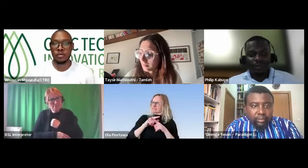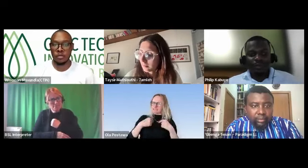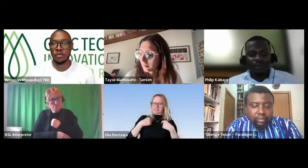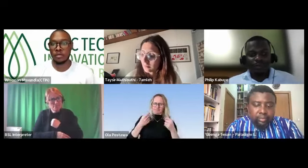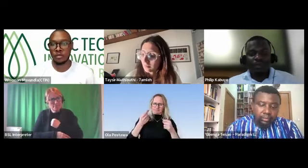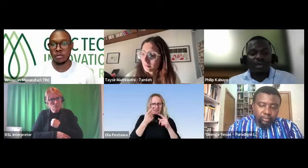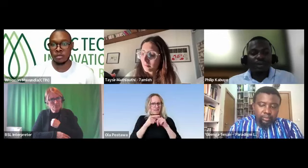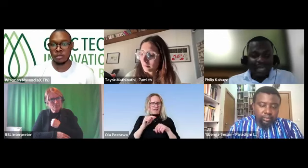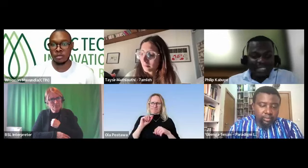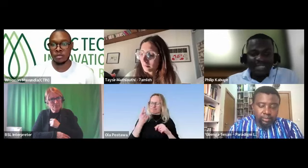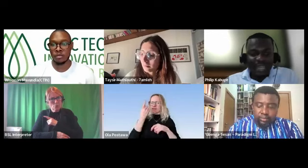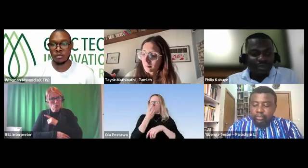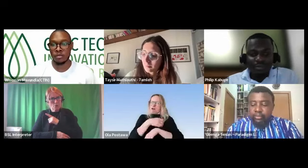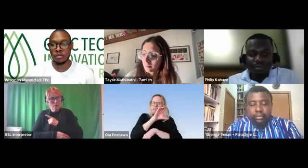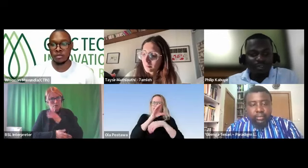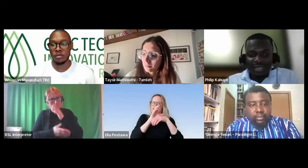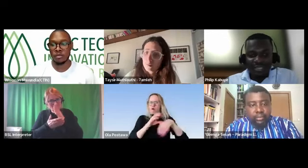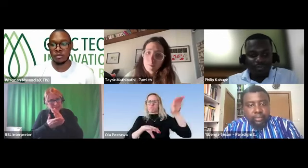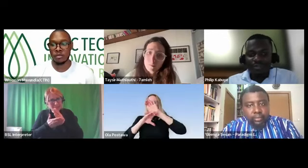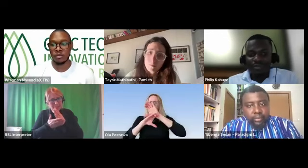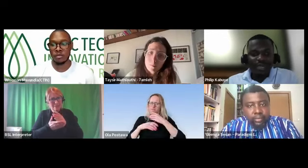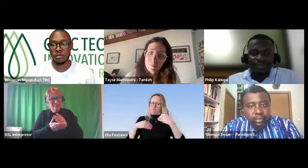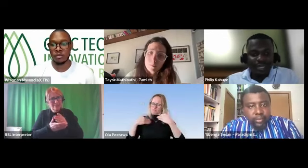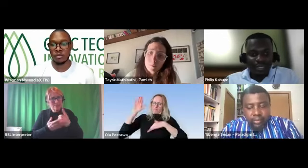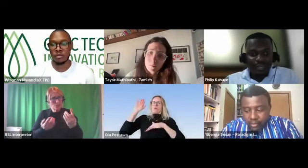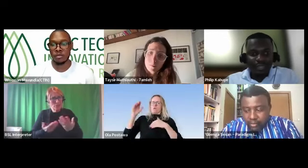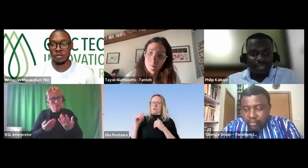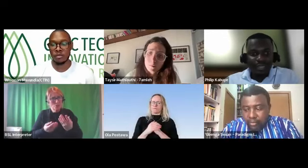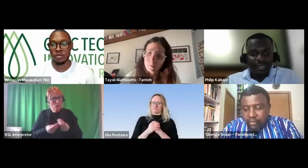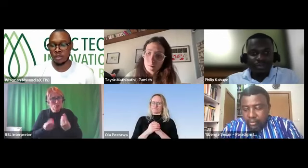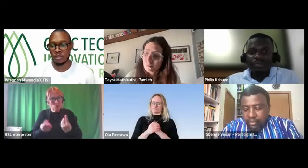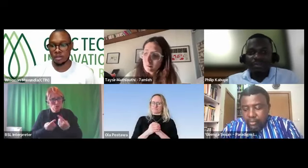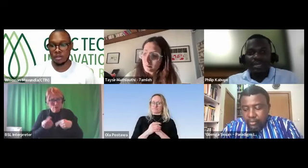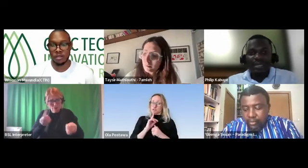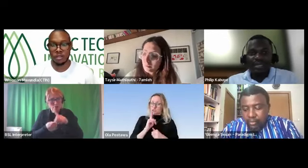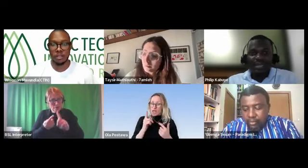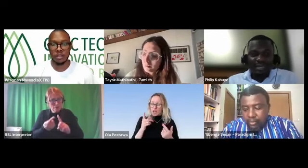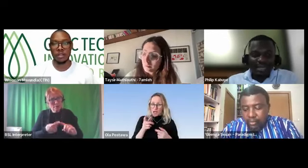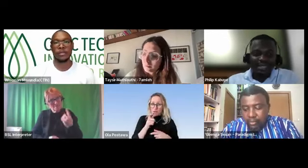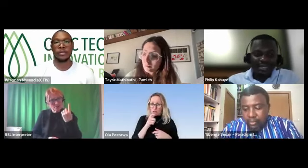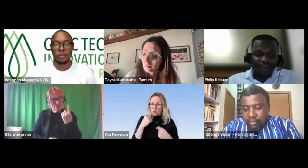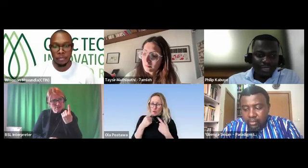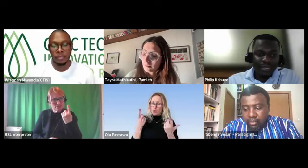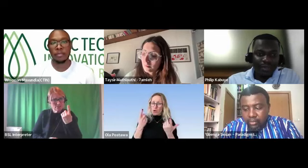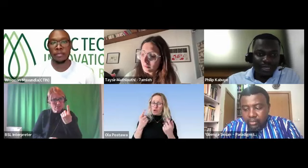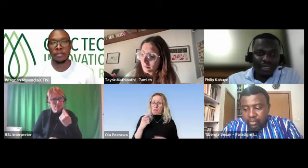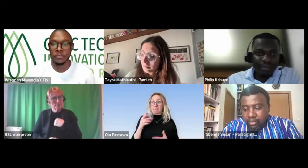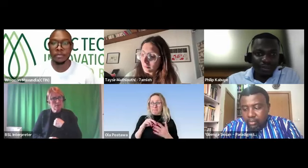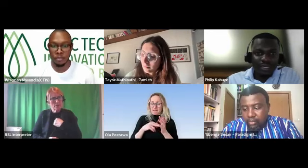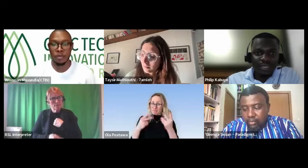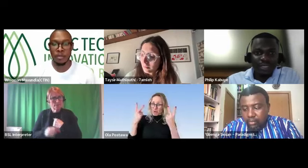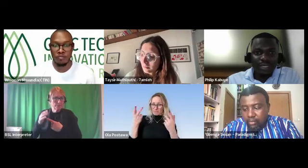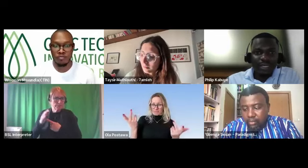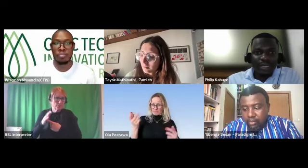And because our loyalty lies with the people first before everything else. So for me, I think that is really,